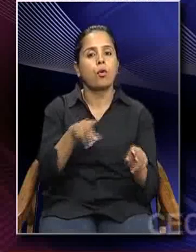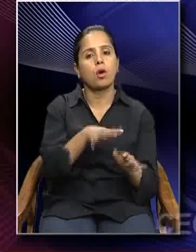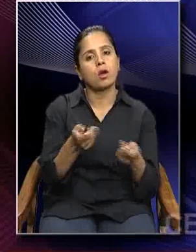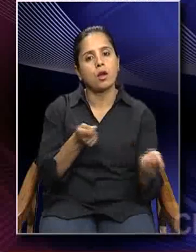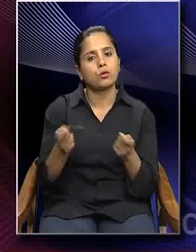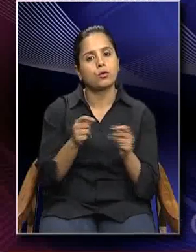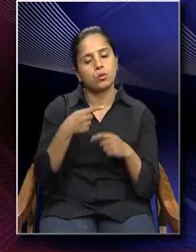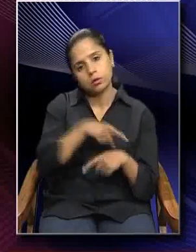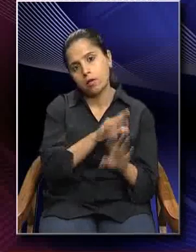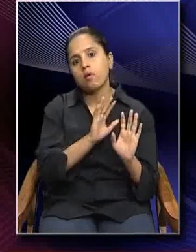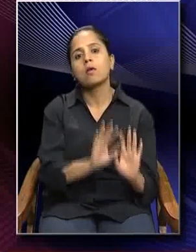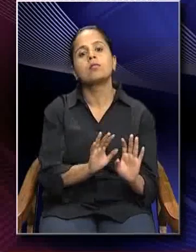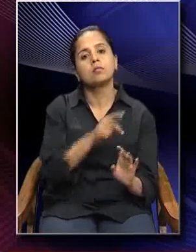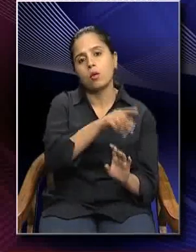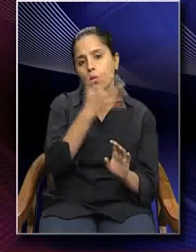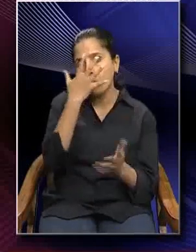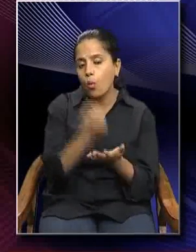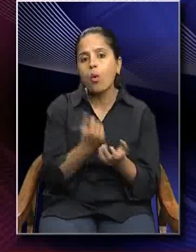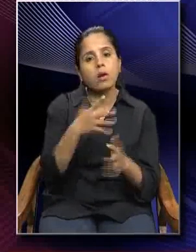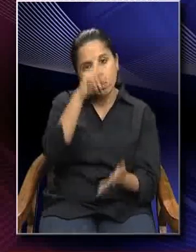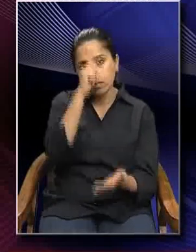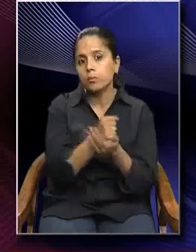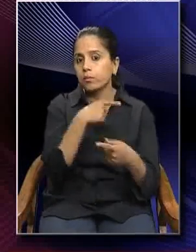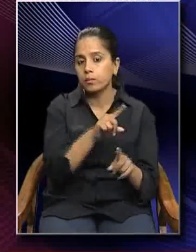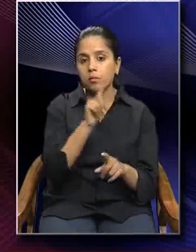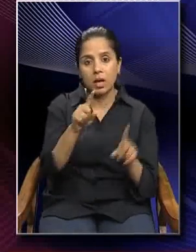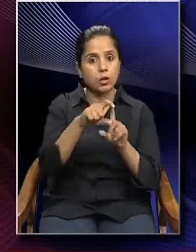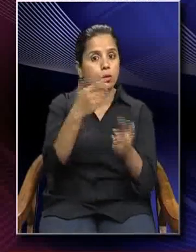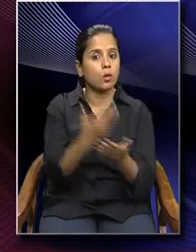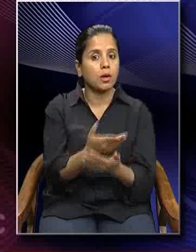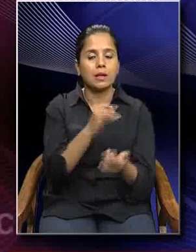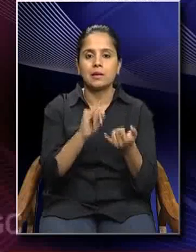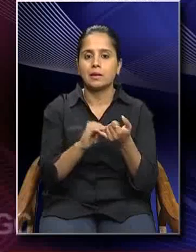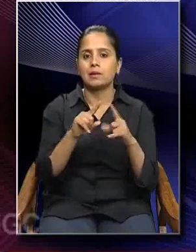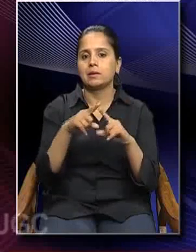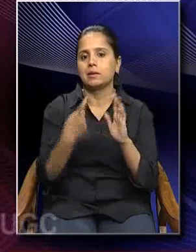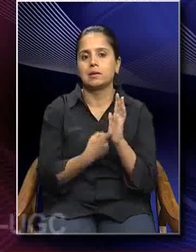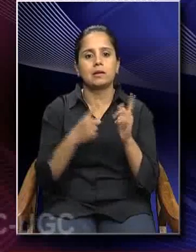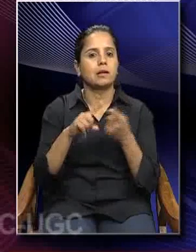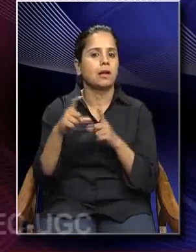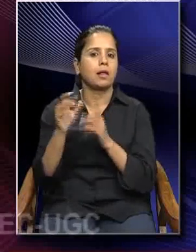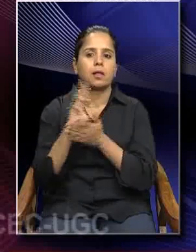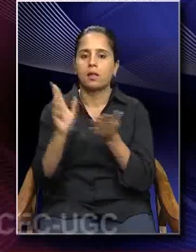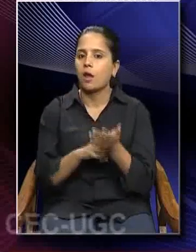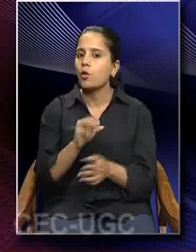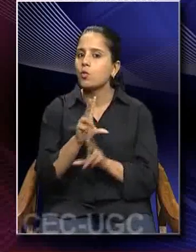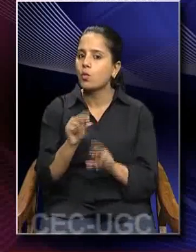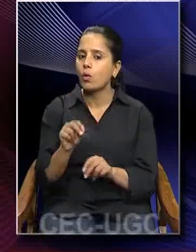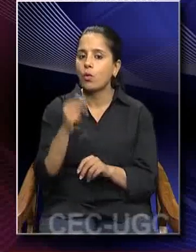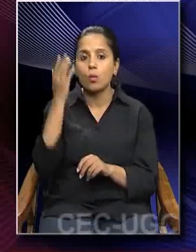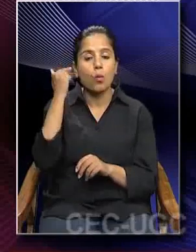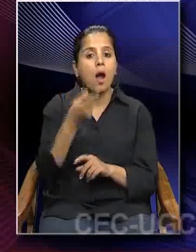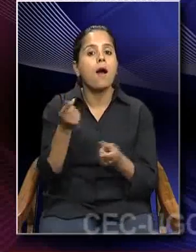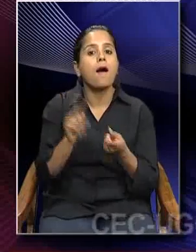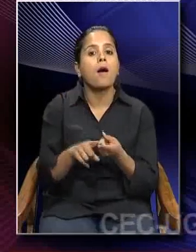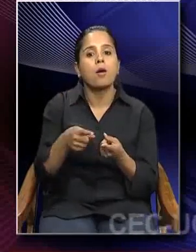control over it. However, dowry was not Istridhan because it was given at the instance